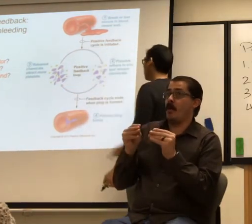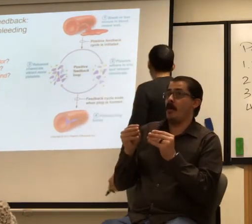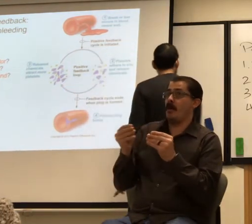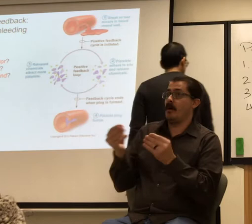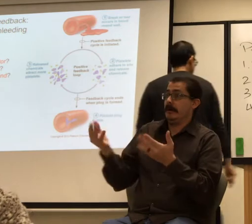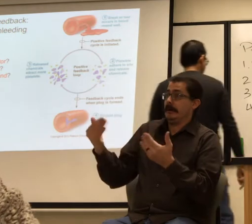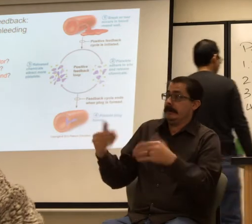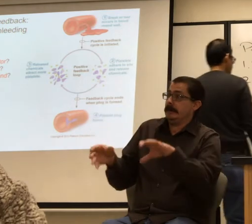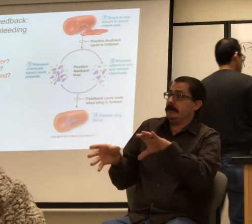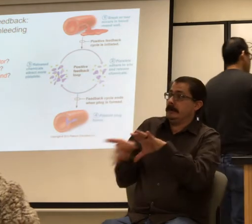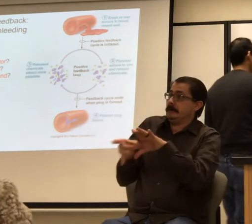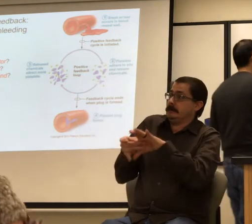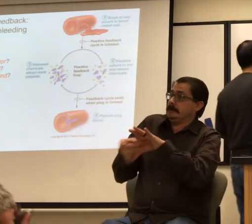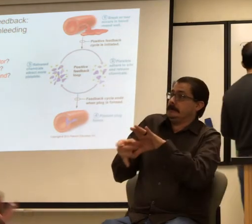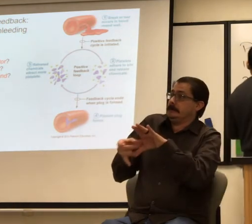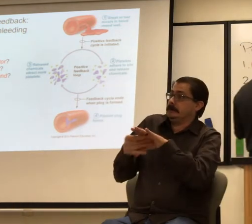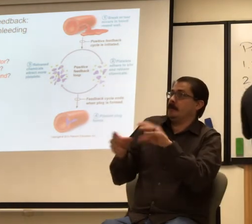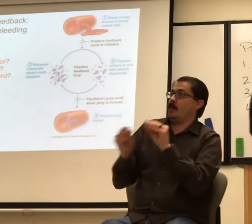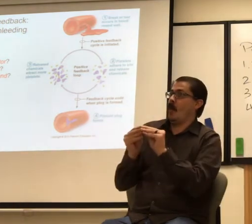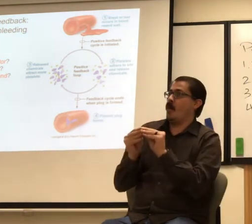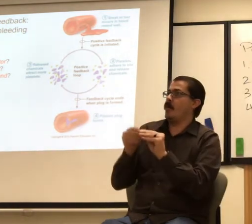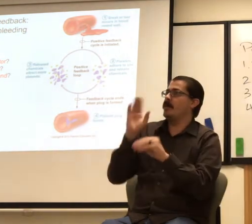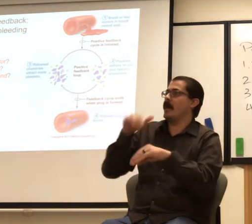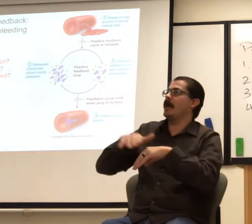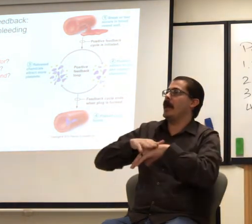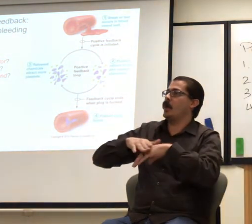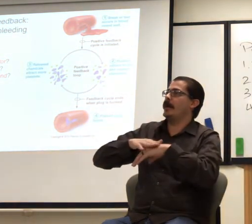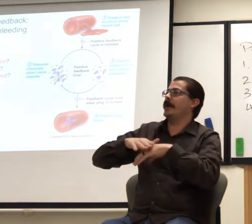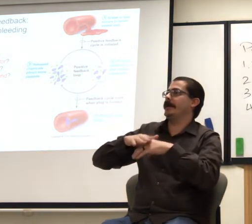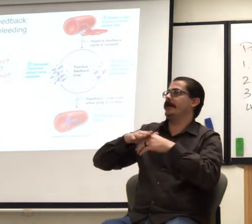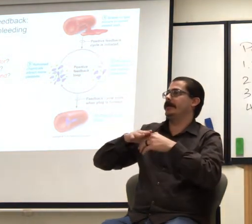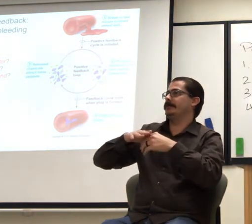of damage.